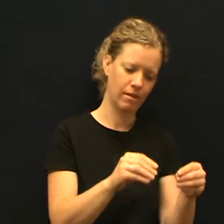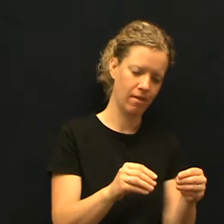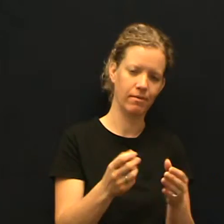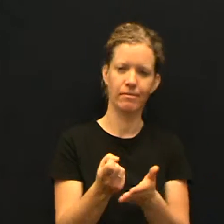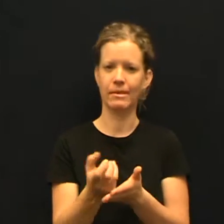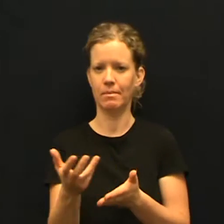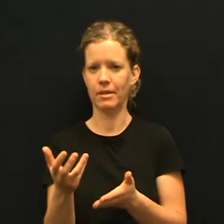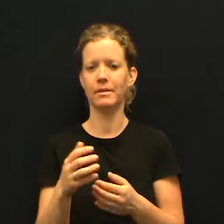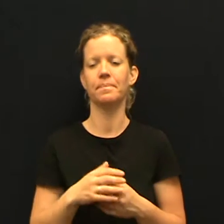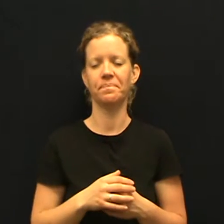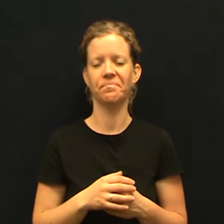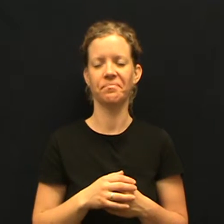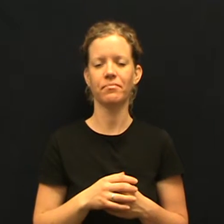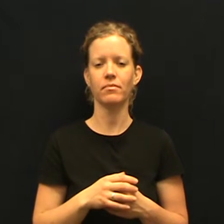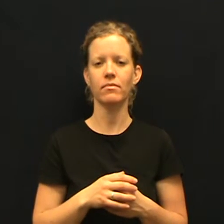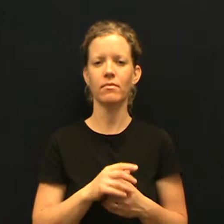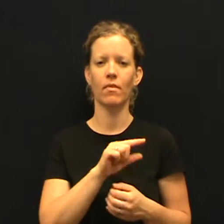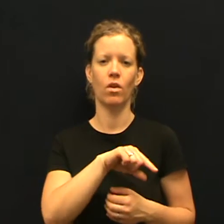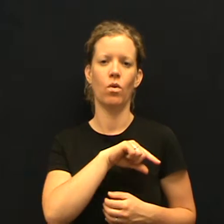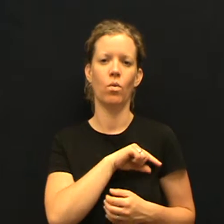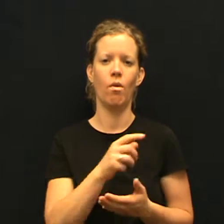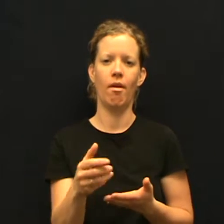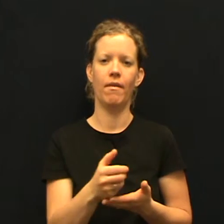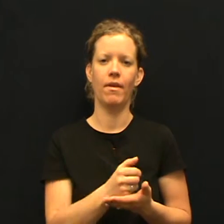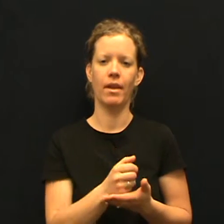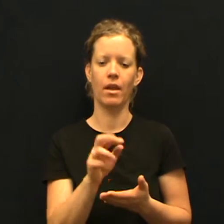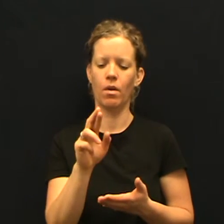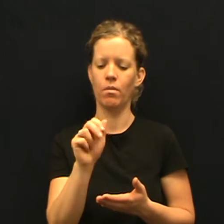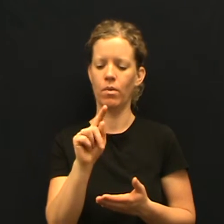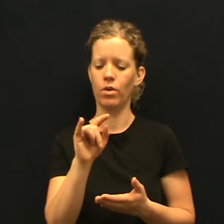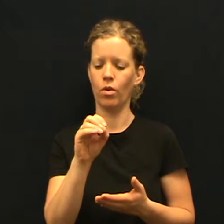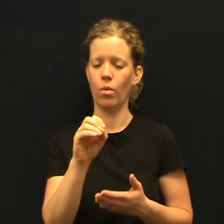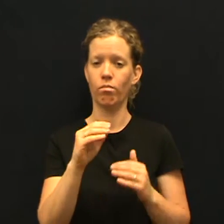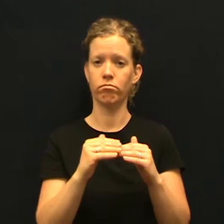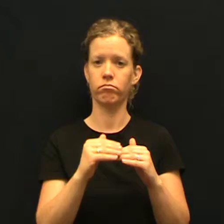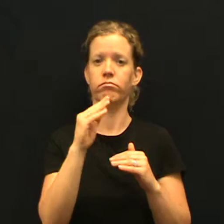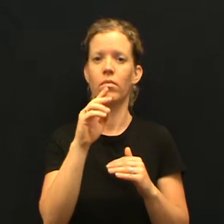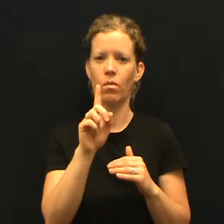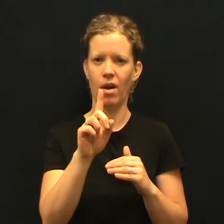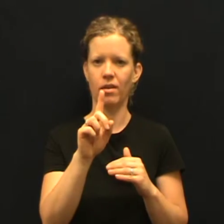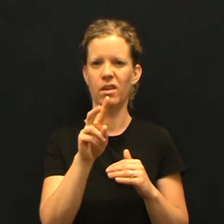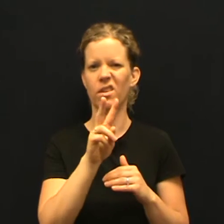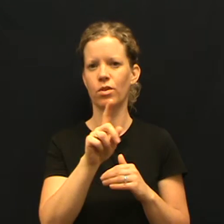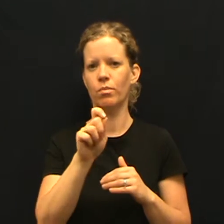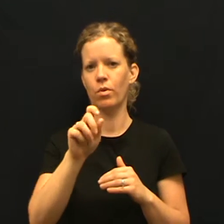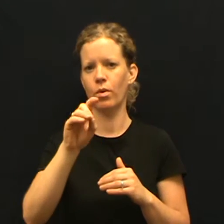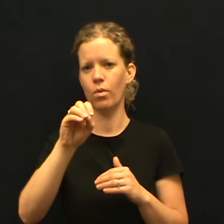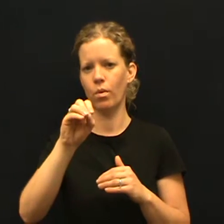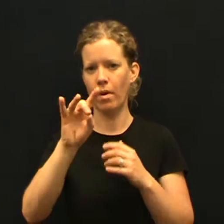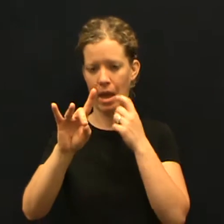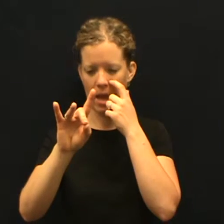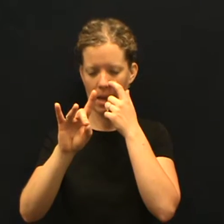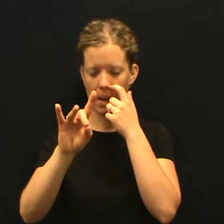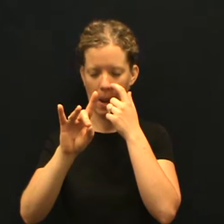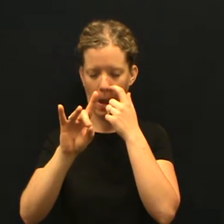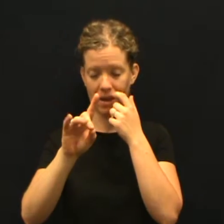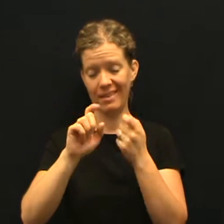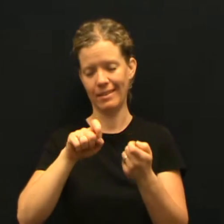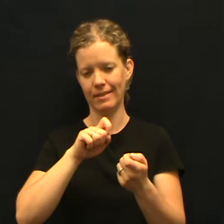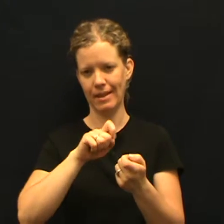of income ratio higher than 2.08 to be exact. And what that tells